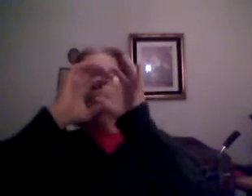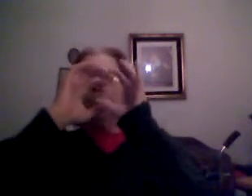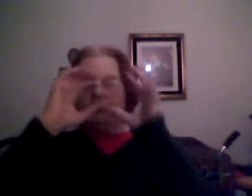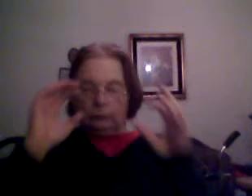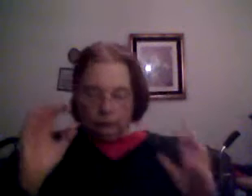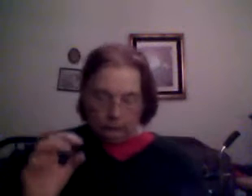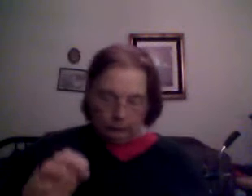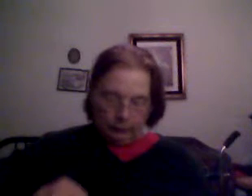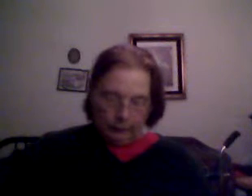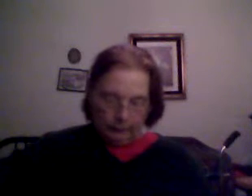Megaphone. Okay.